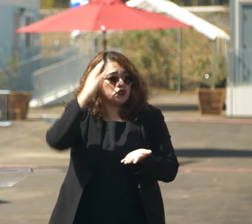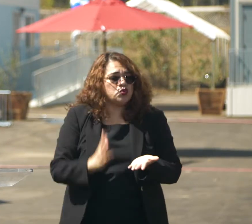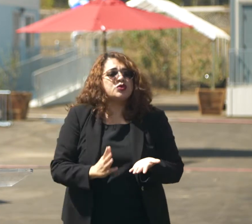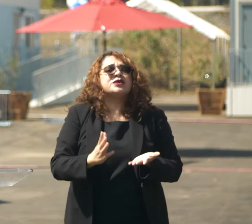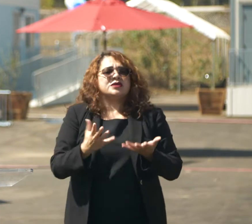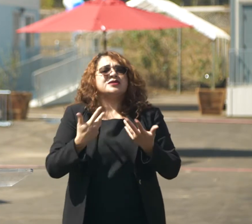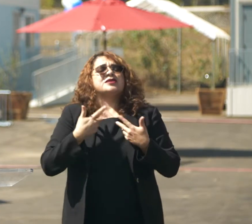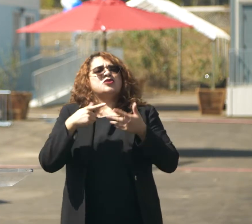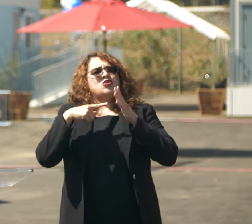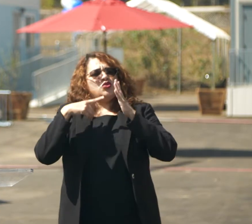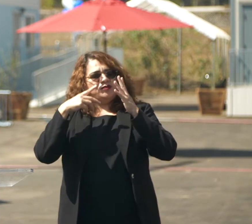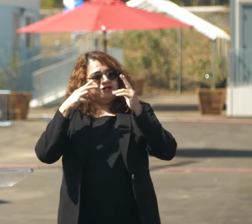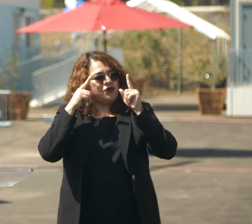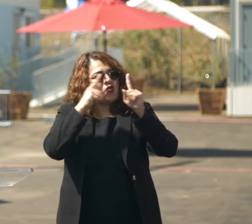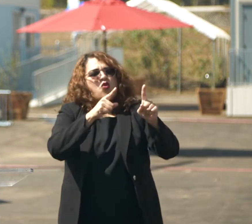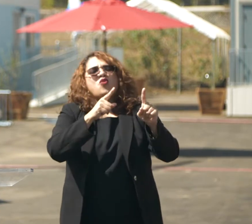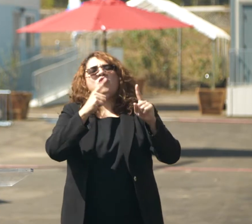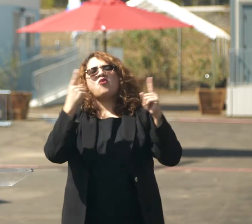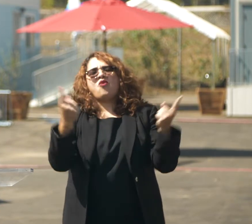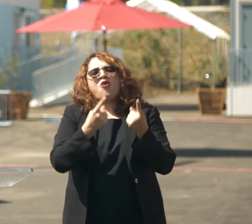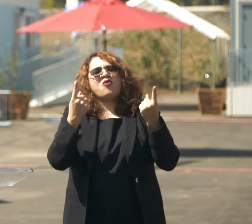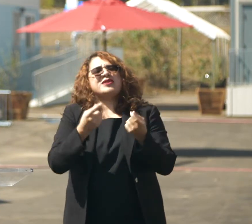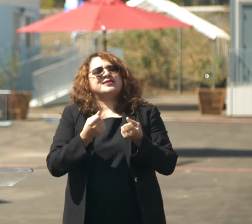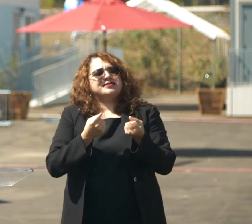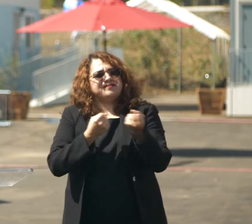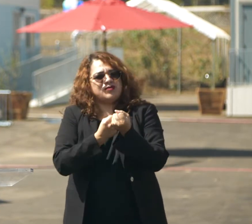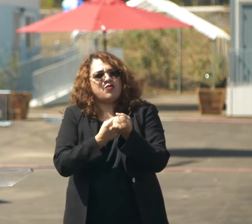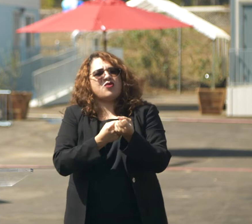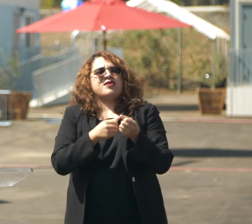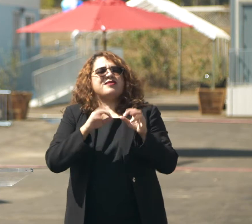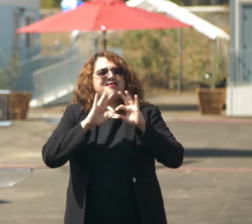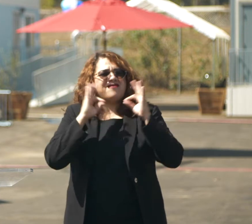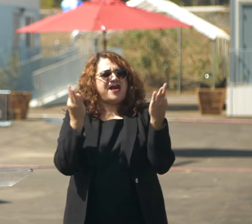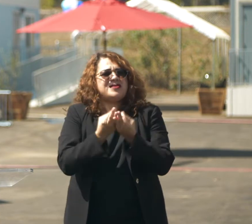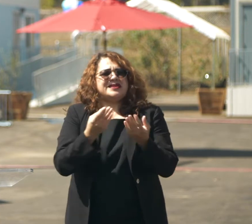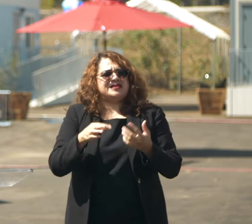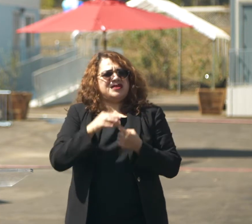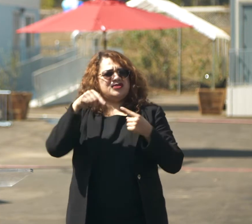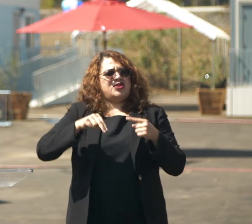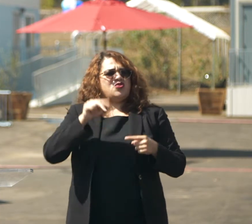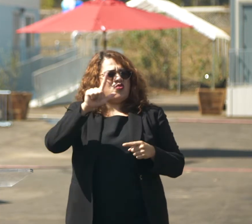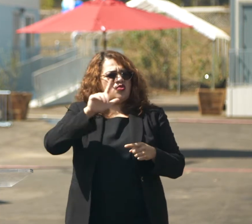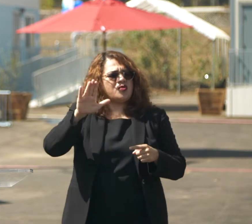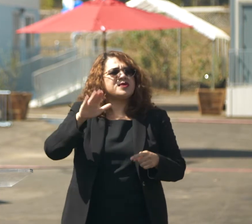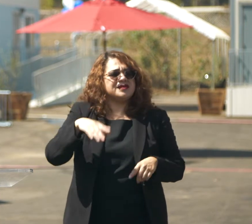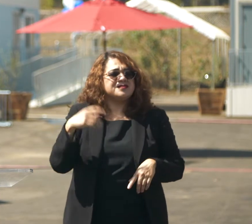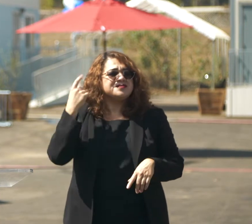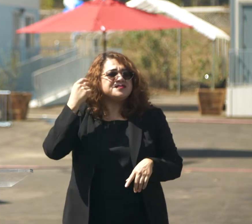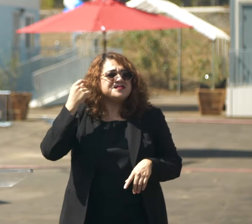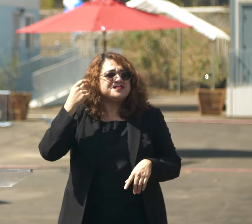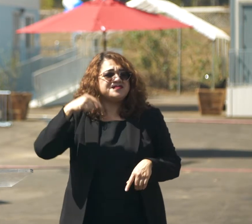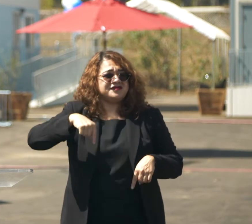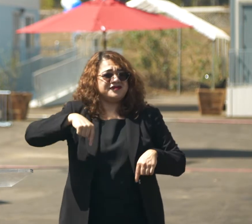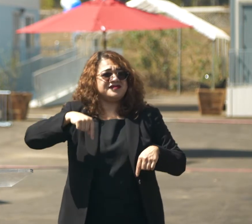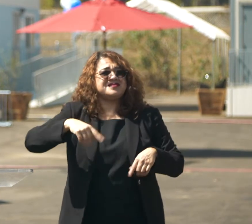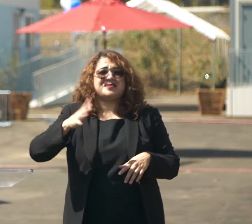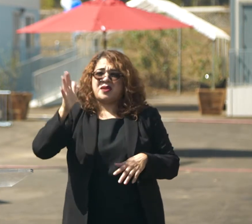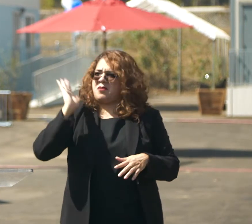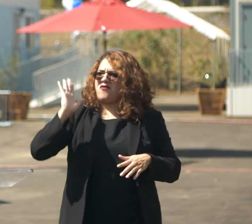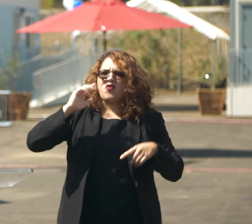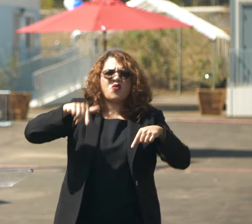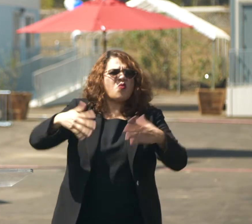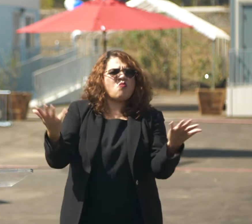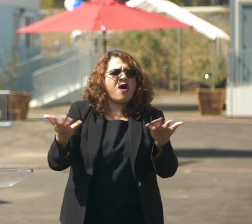even right here in our North Long Beach community. This was a site, the old Atlantic Farm site, was a site that it was home to a liquor